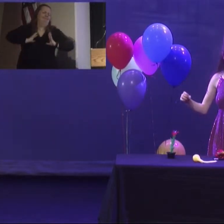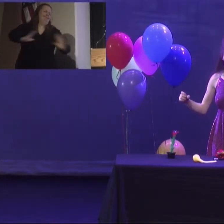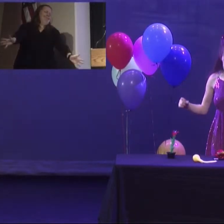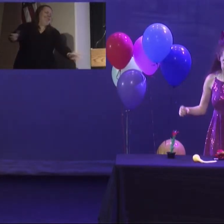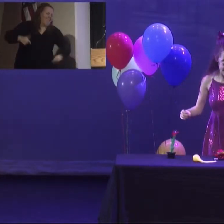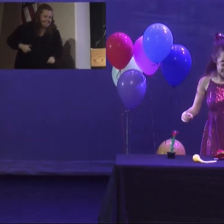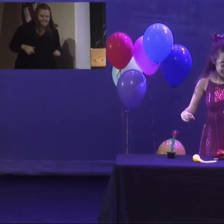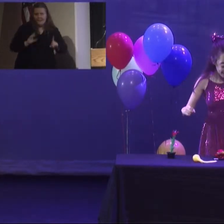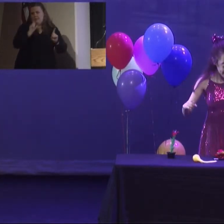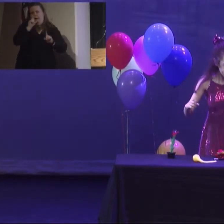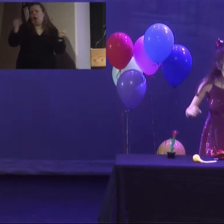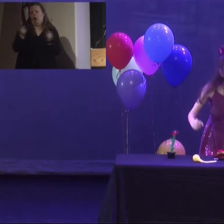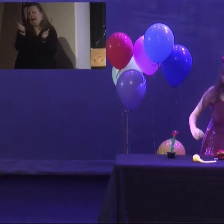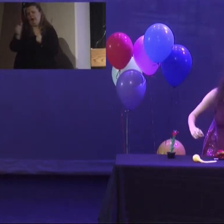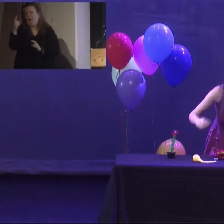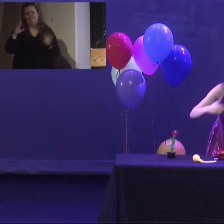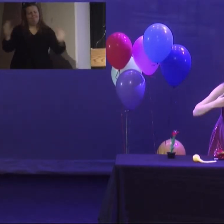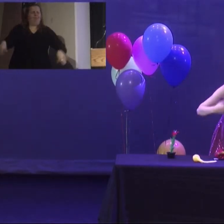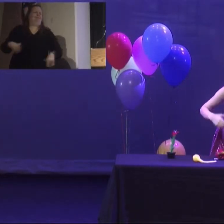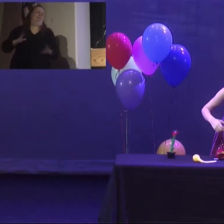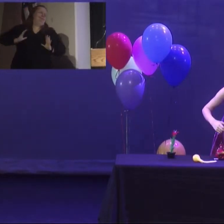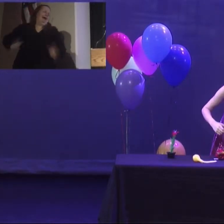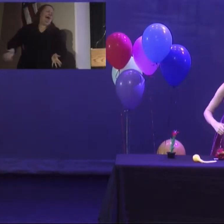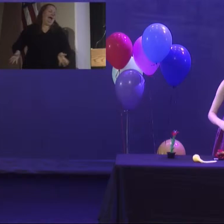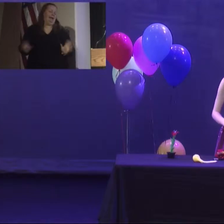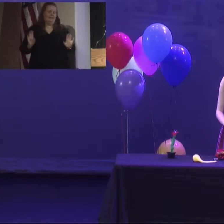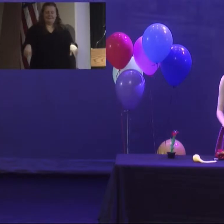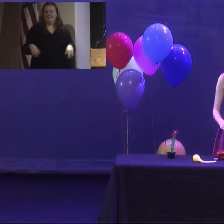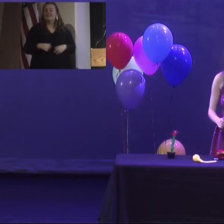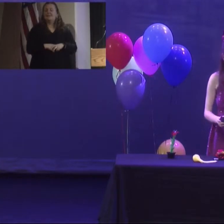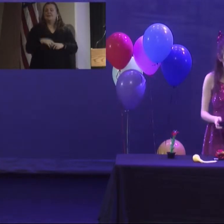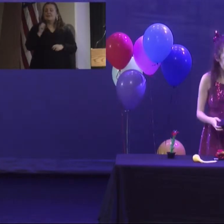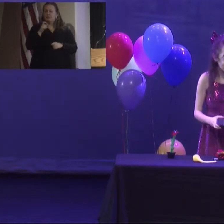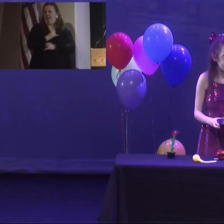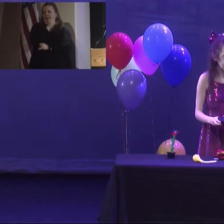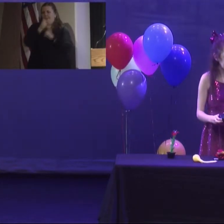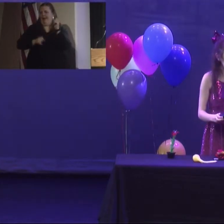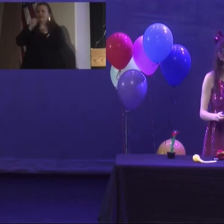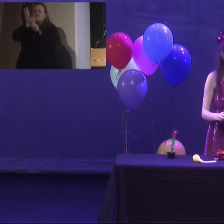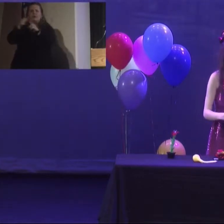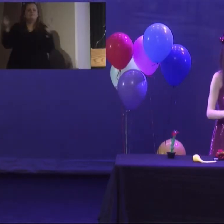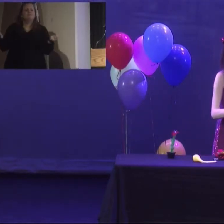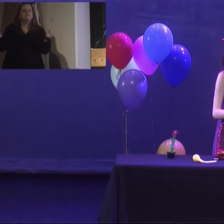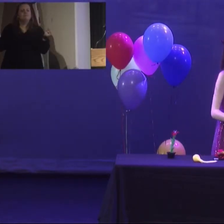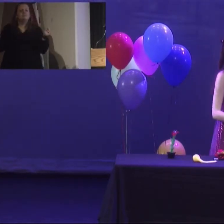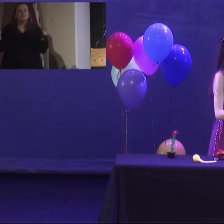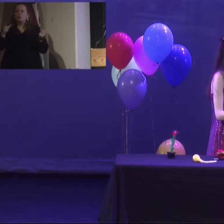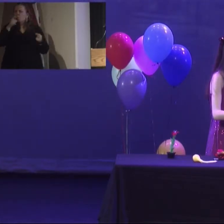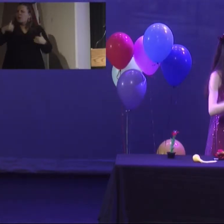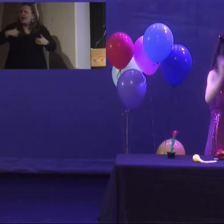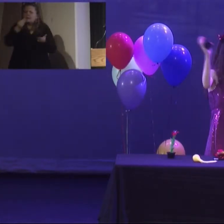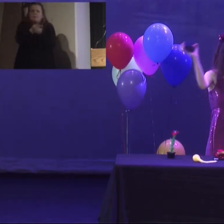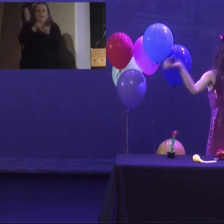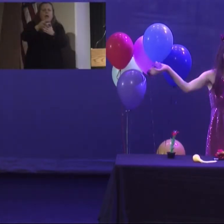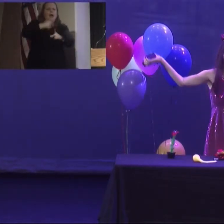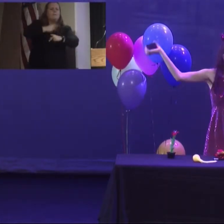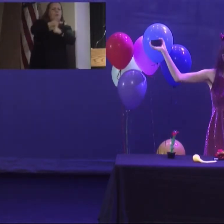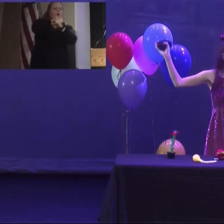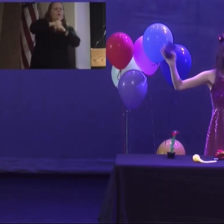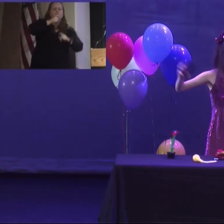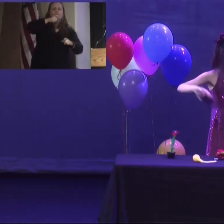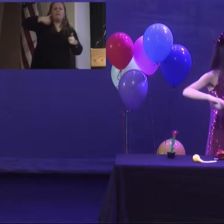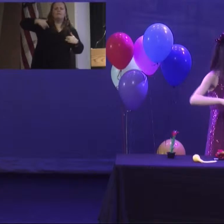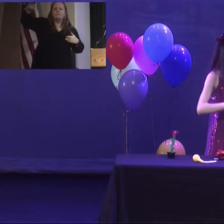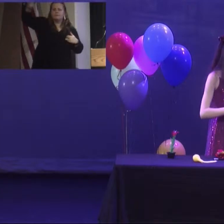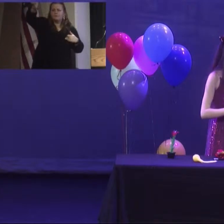radioactivity never hurt anybody. So, my last trick, who has some money I could borrow?